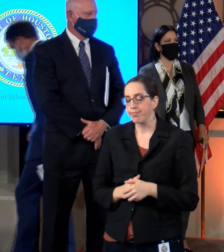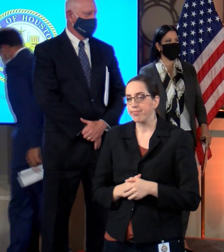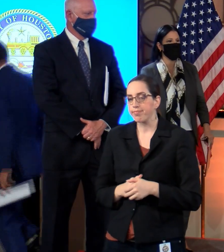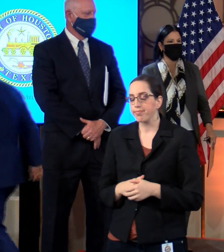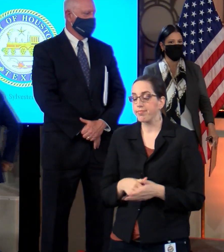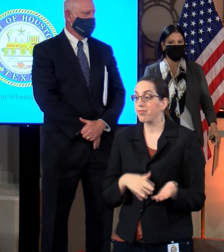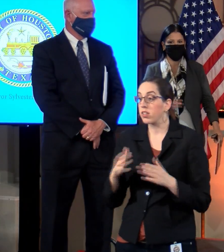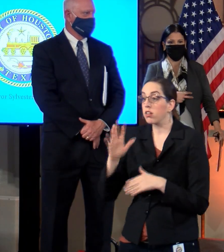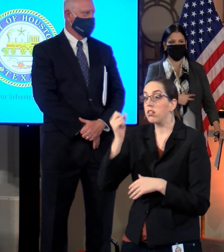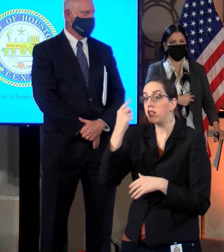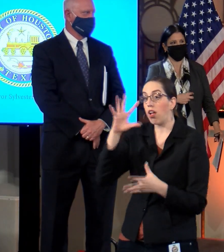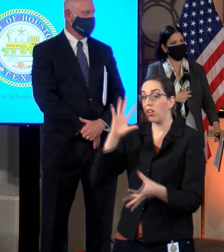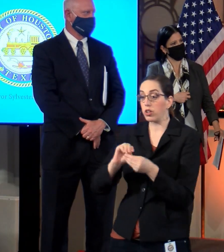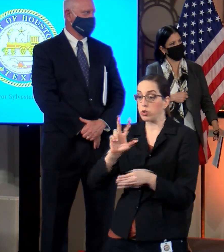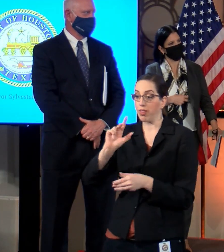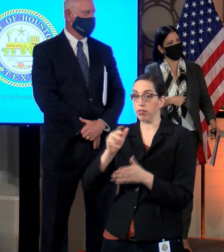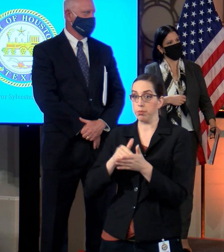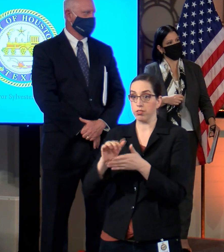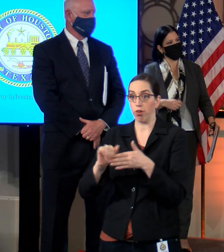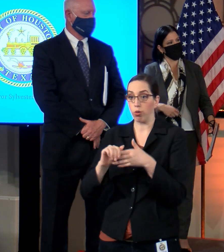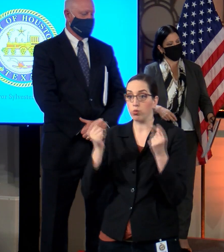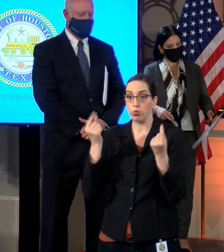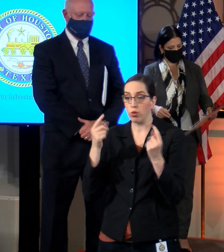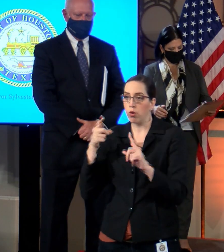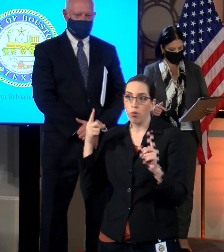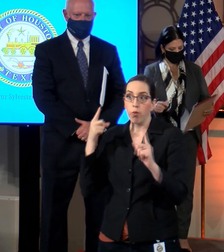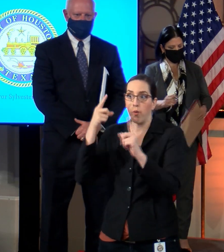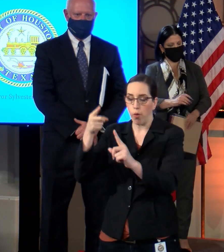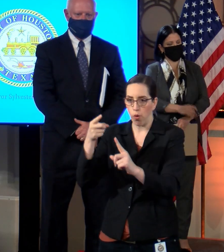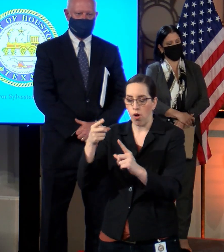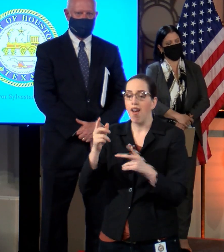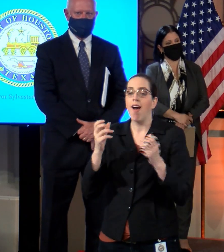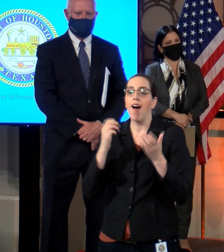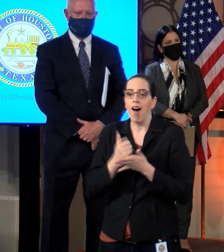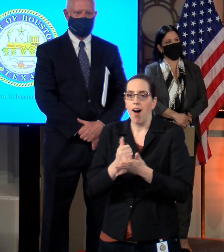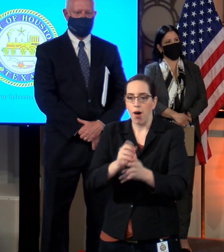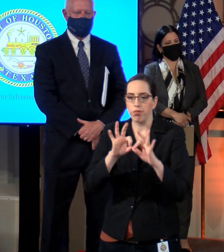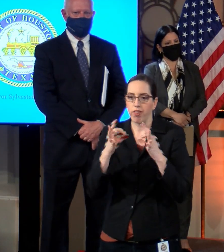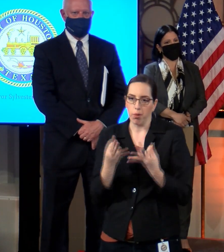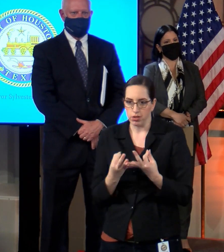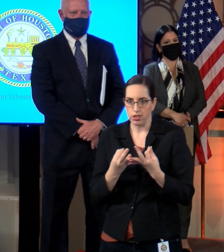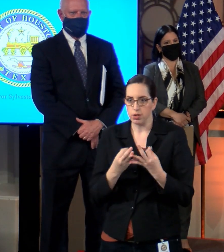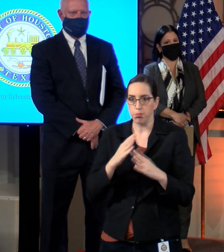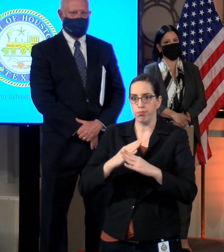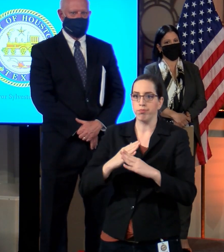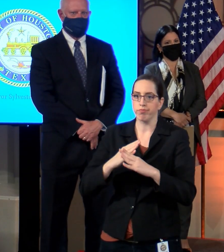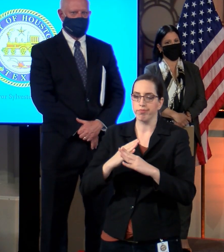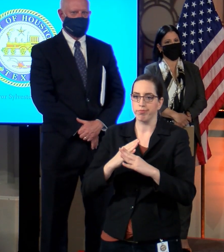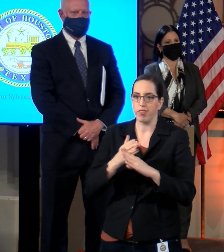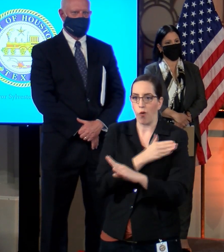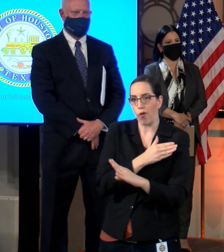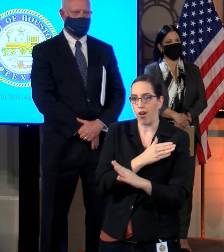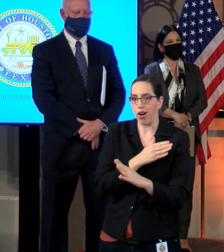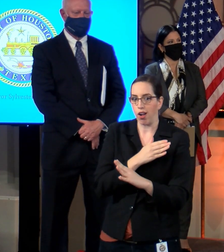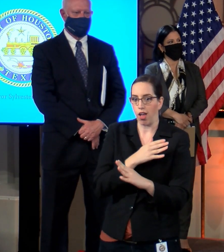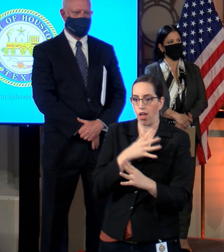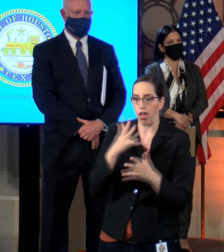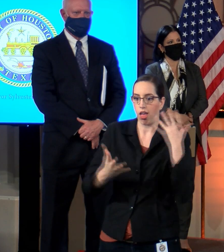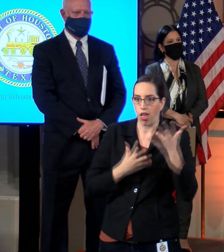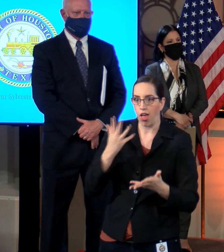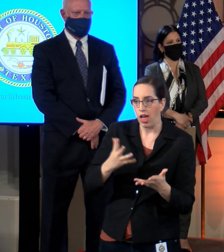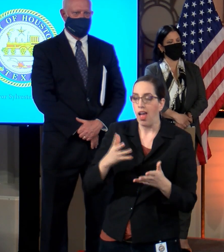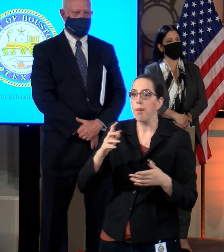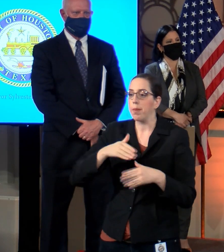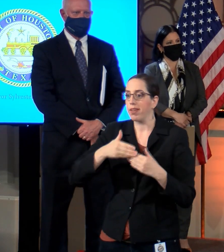And with these $23 million, the hope is to try to prevent families from falling into a state of homelessness and